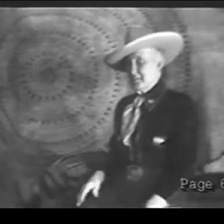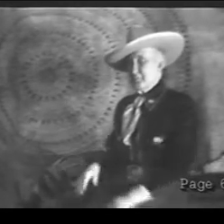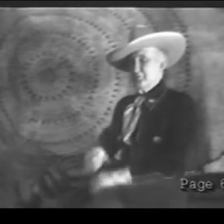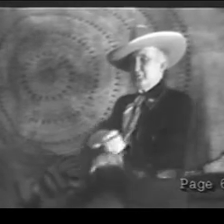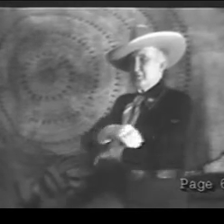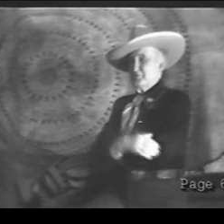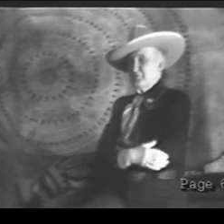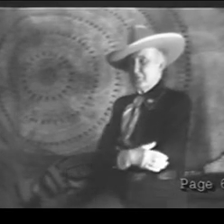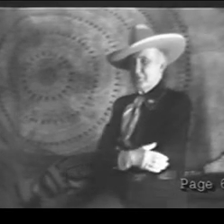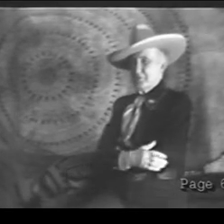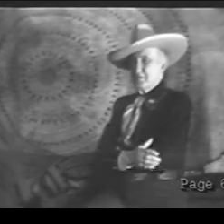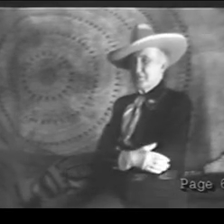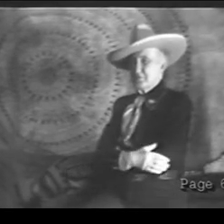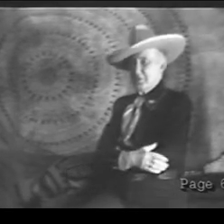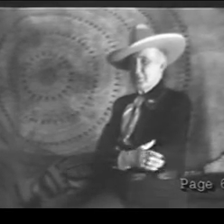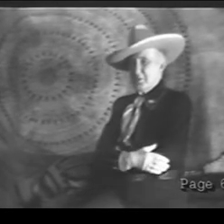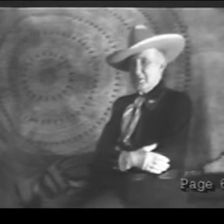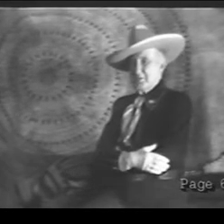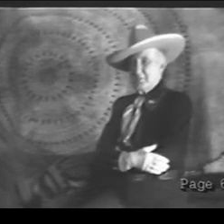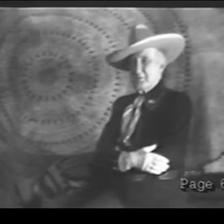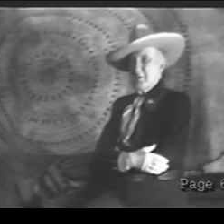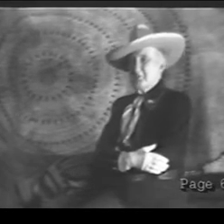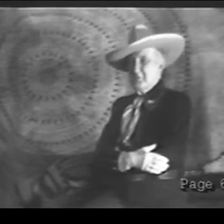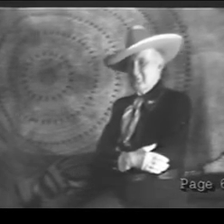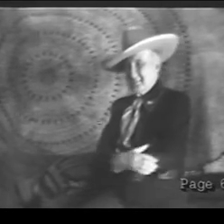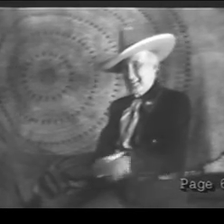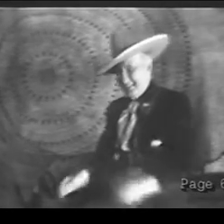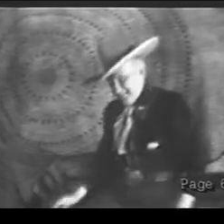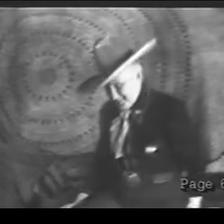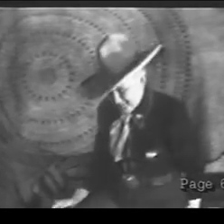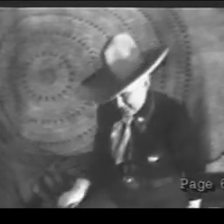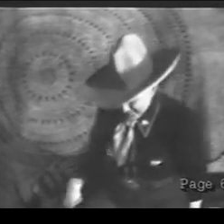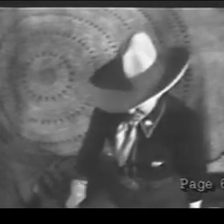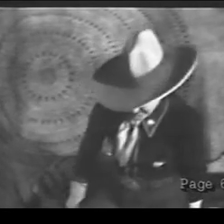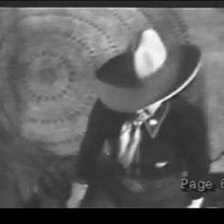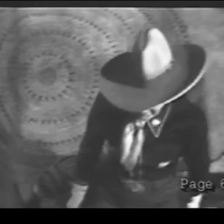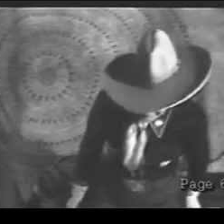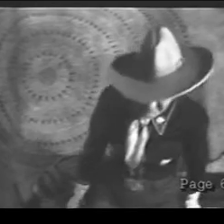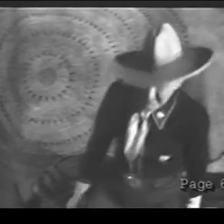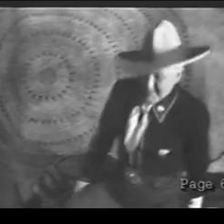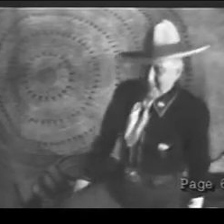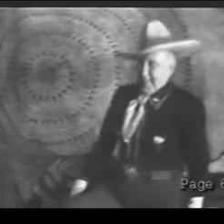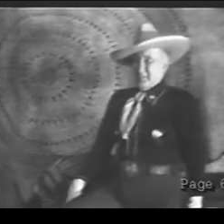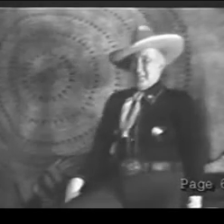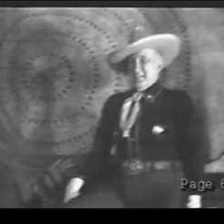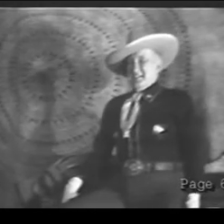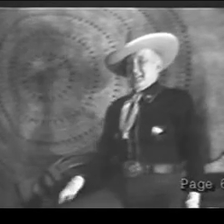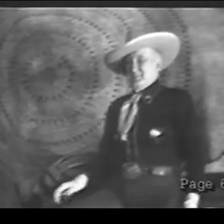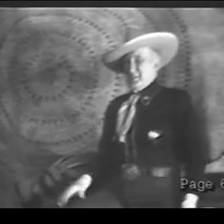said, before you start fussing around with Indians, you better learn something about them. That was a